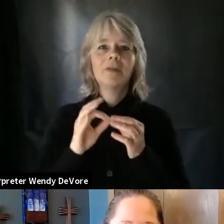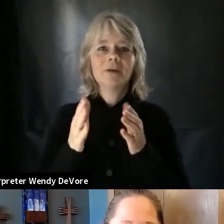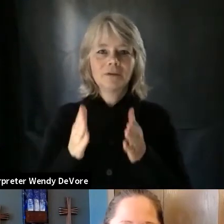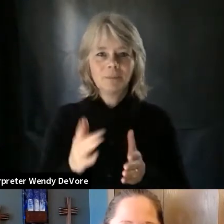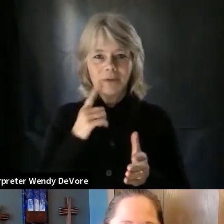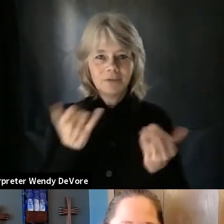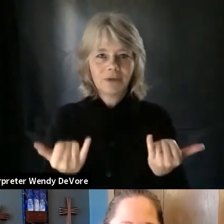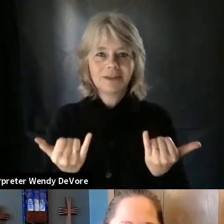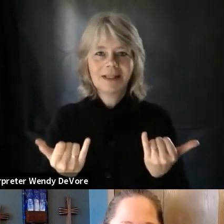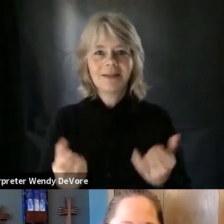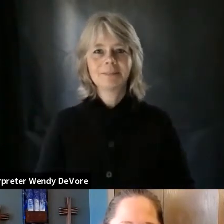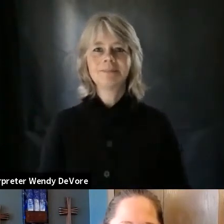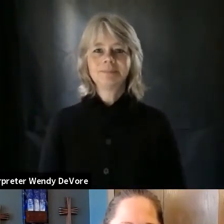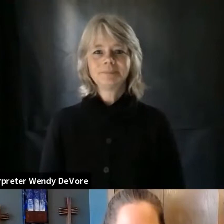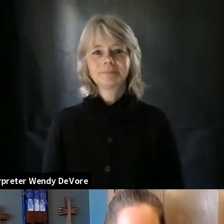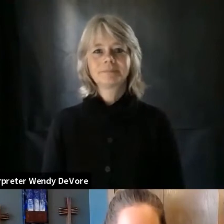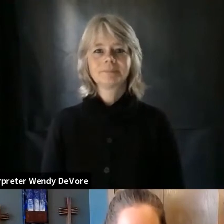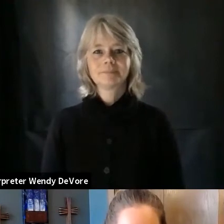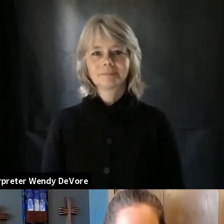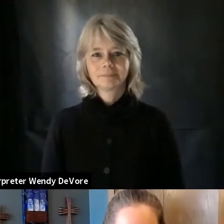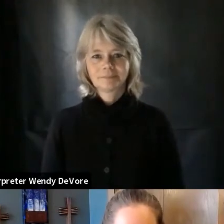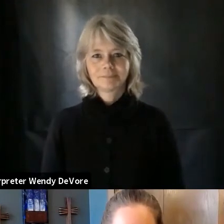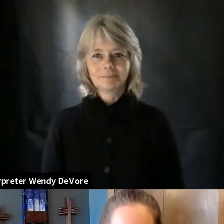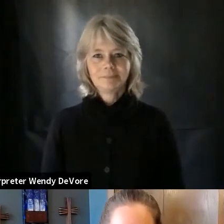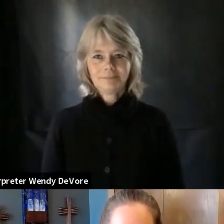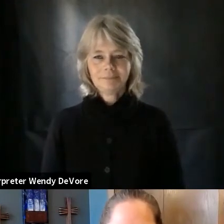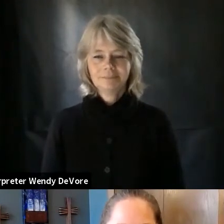I am the interpreter for today.